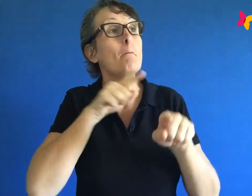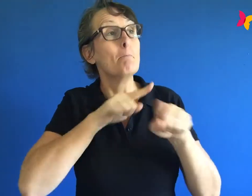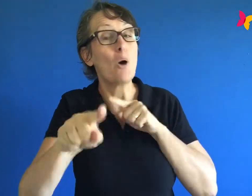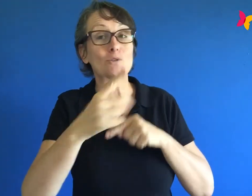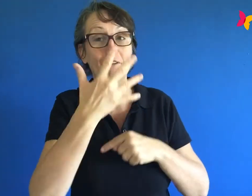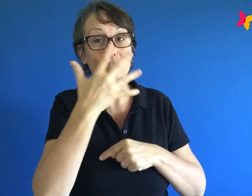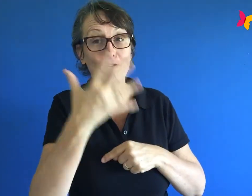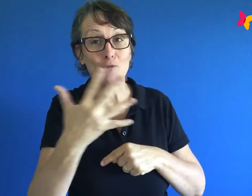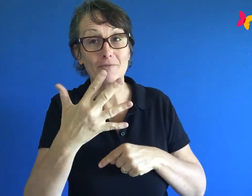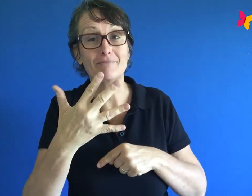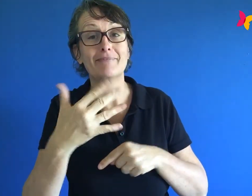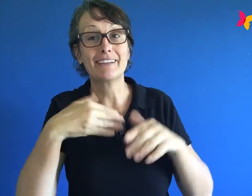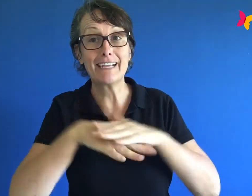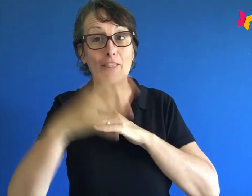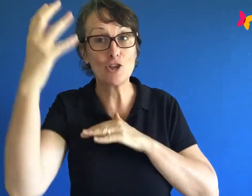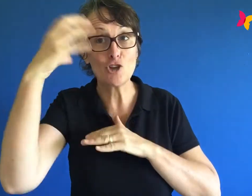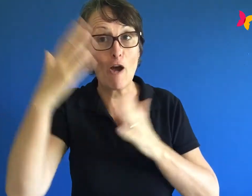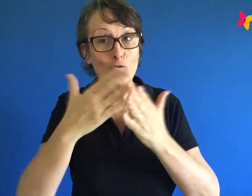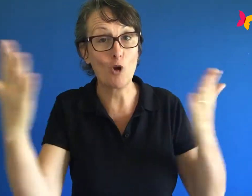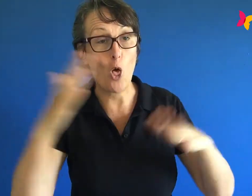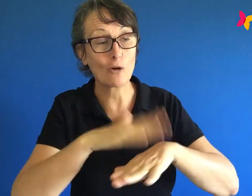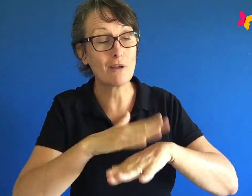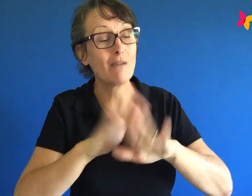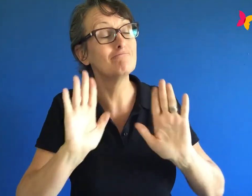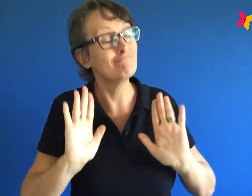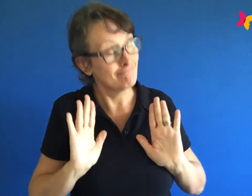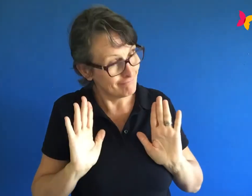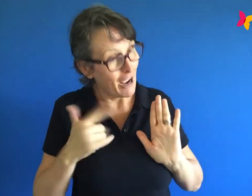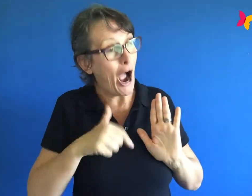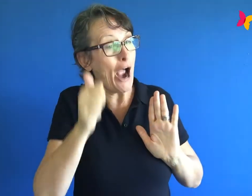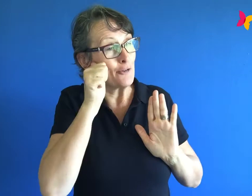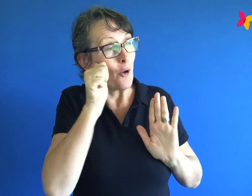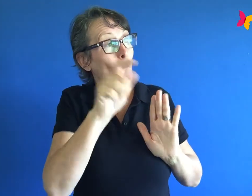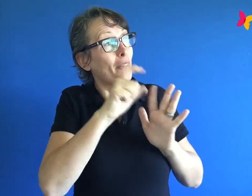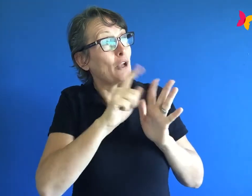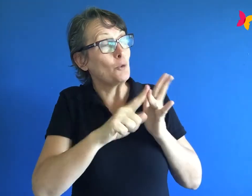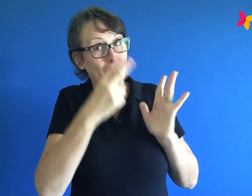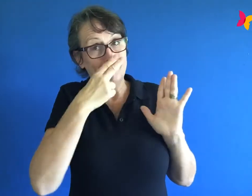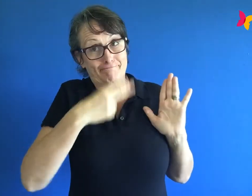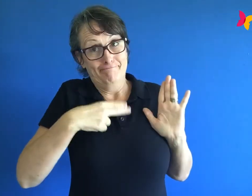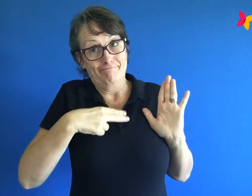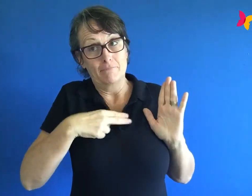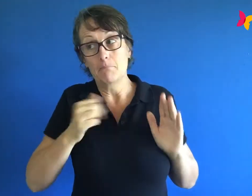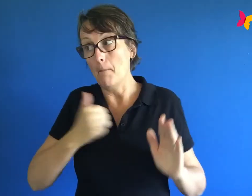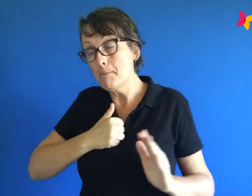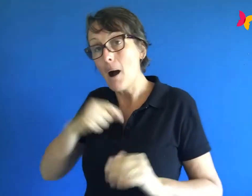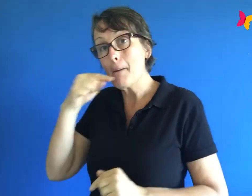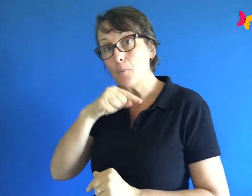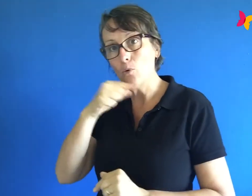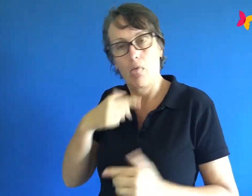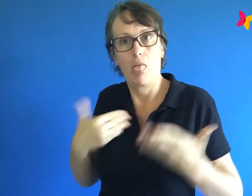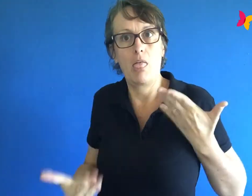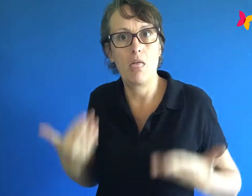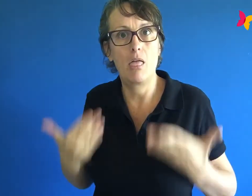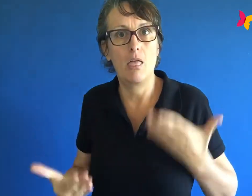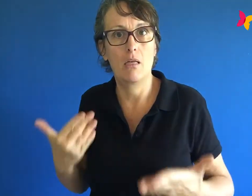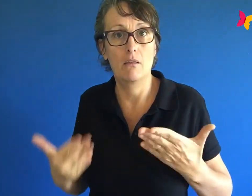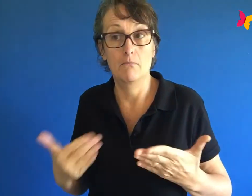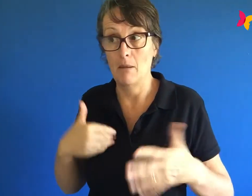shower was not necessarily what my 15-year-old was doing. So he basically, what he was doing